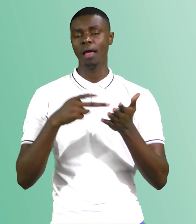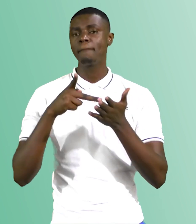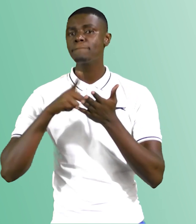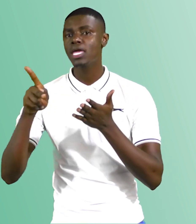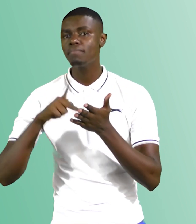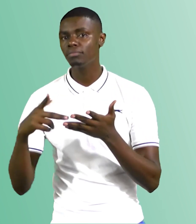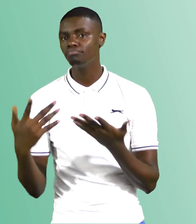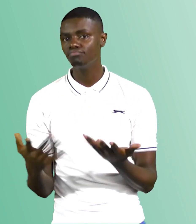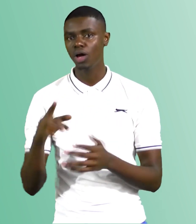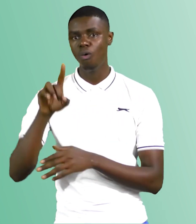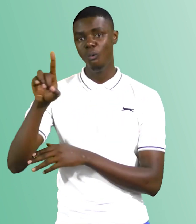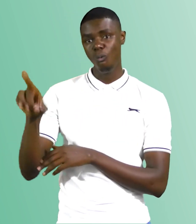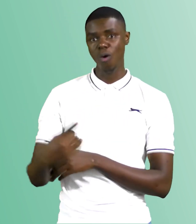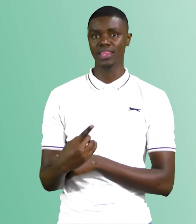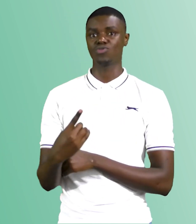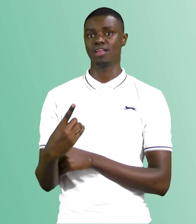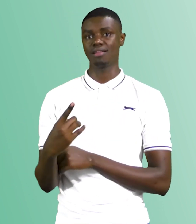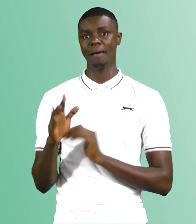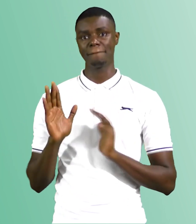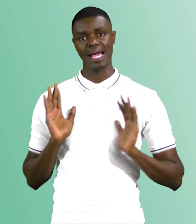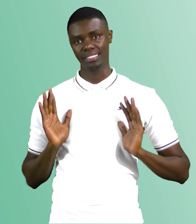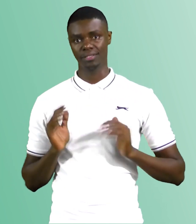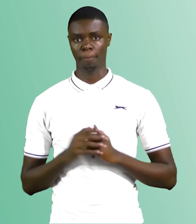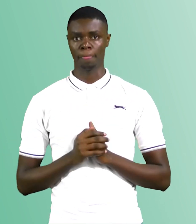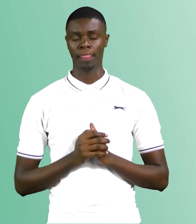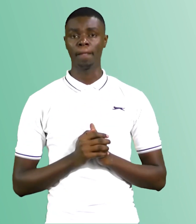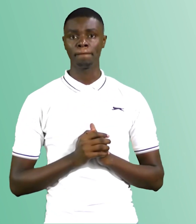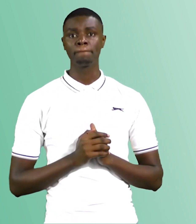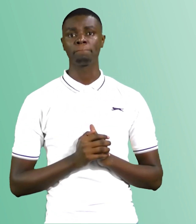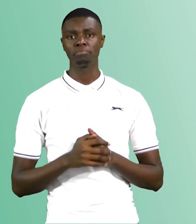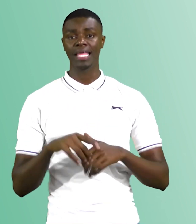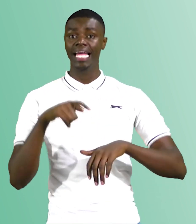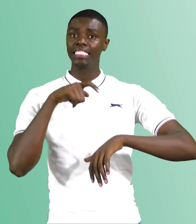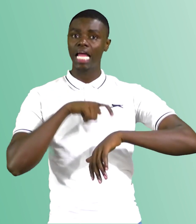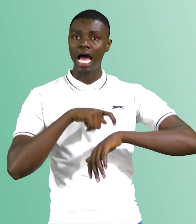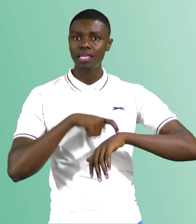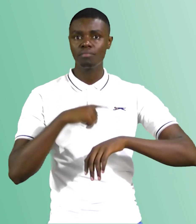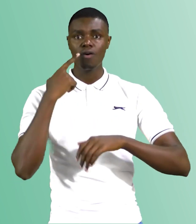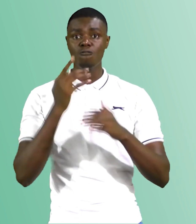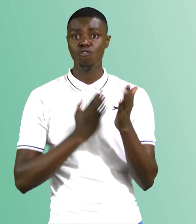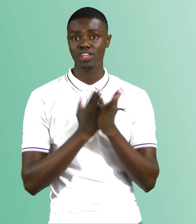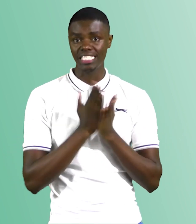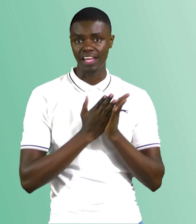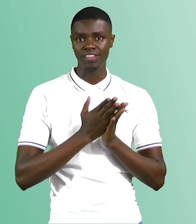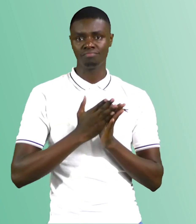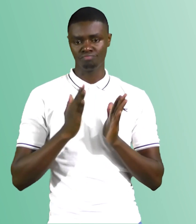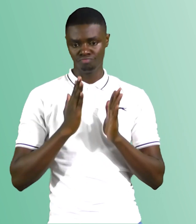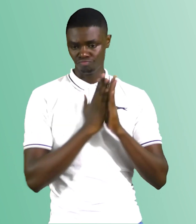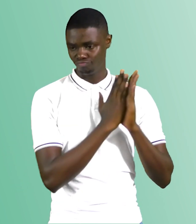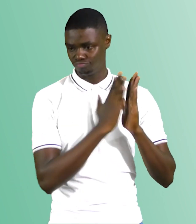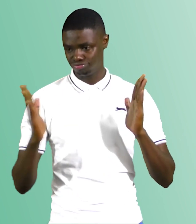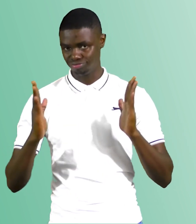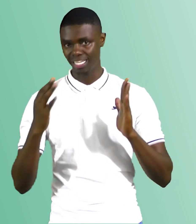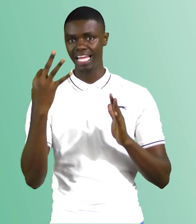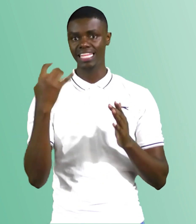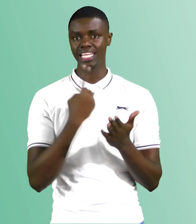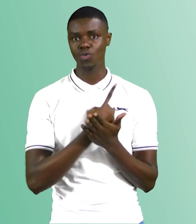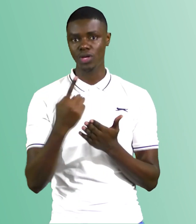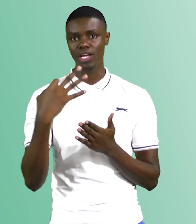charges for this service is 1,000 Kenyan shillings. The timeline for the service is within the first 3 weeks of the